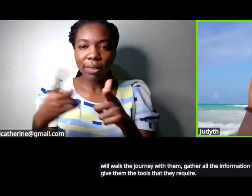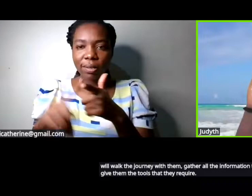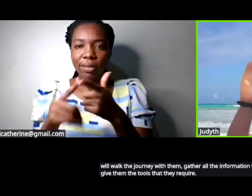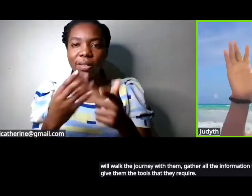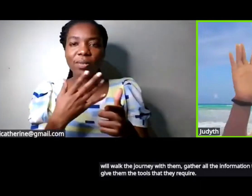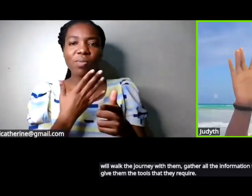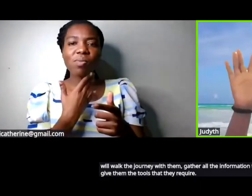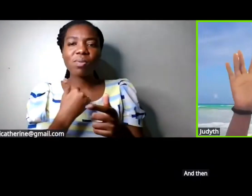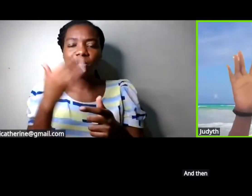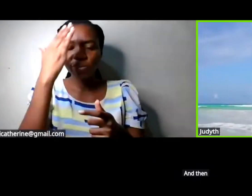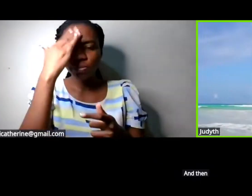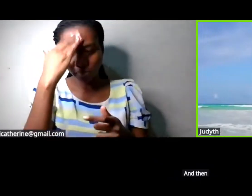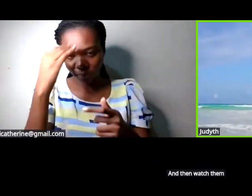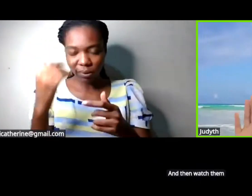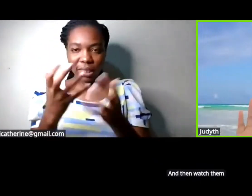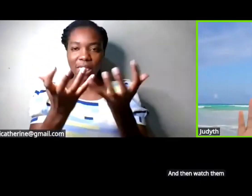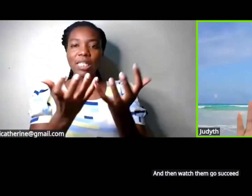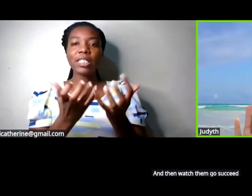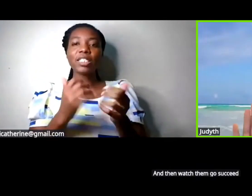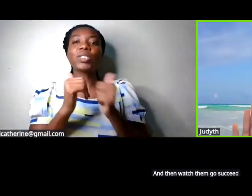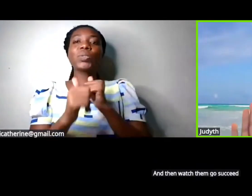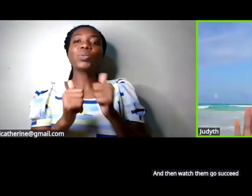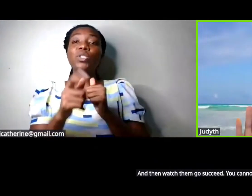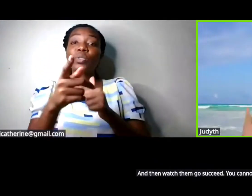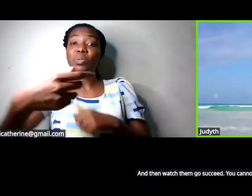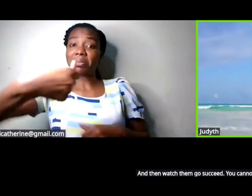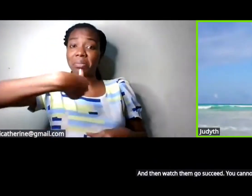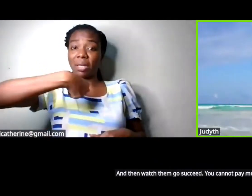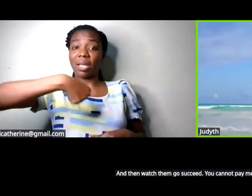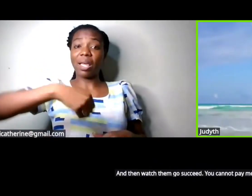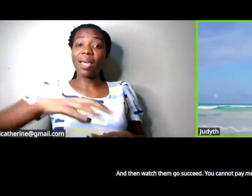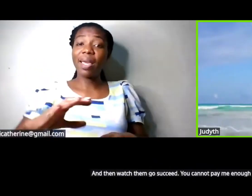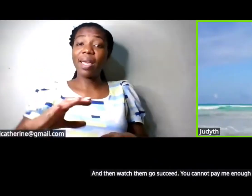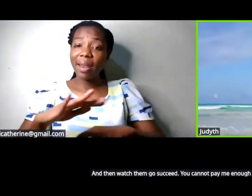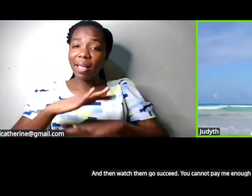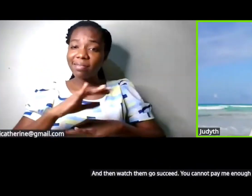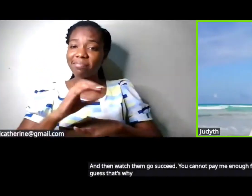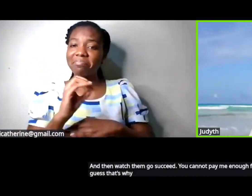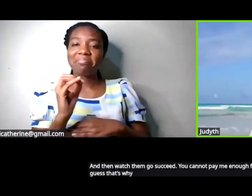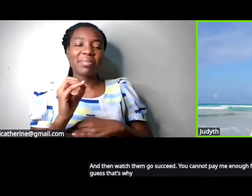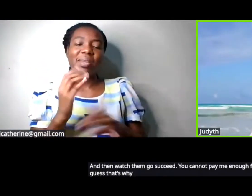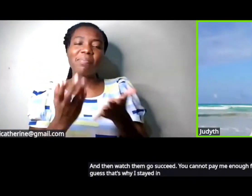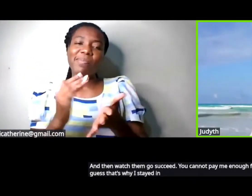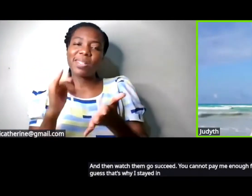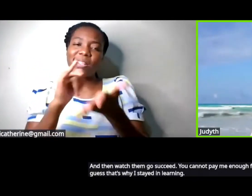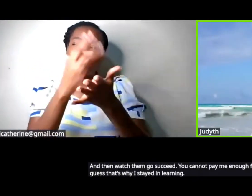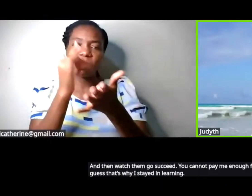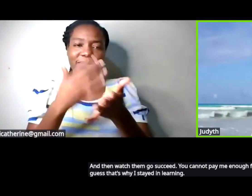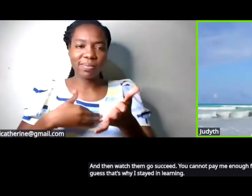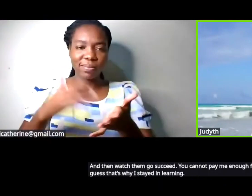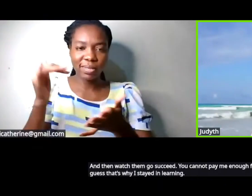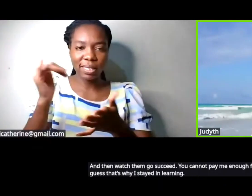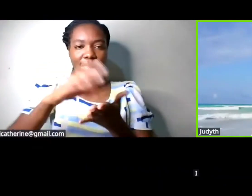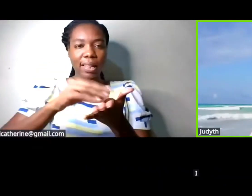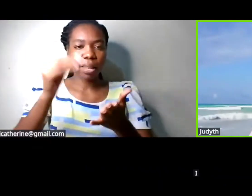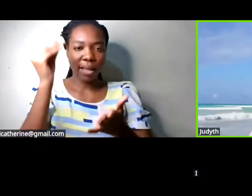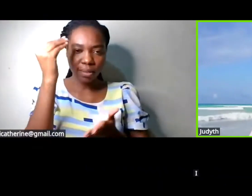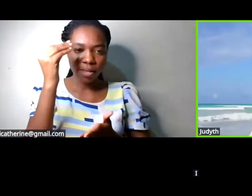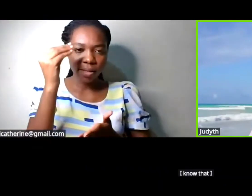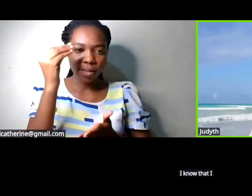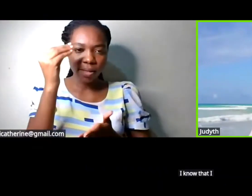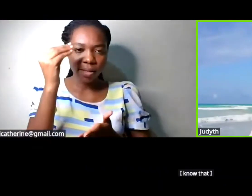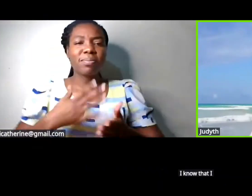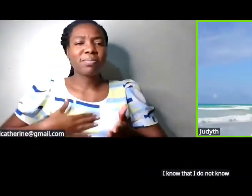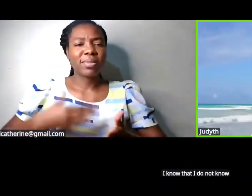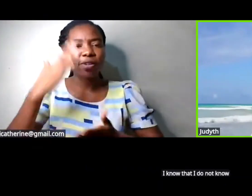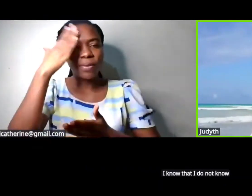and then watch them go succeed. You cannot pay me enough for that feeling. So I guess that's why I stayed in learning. I know that I do not know all,